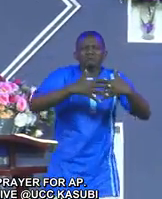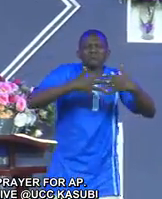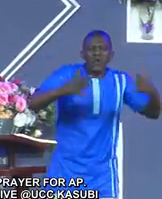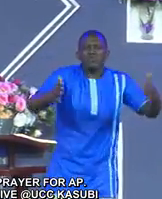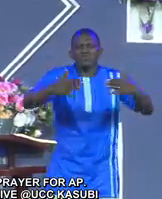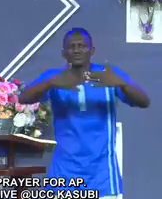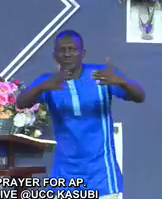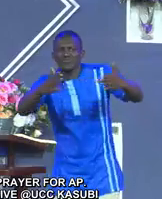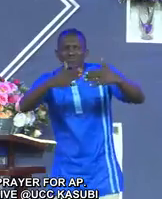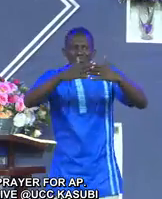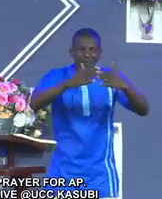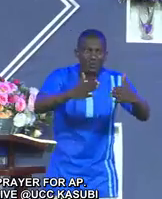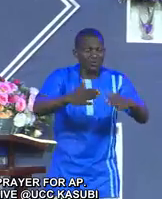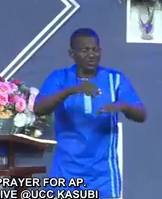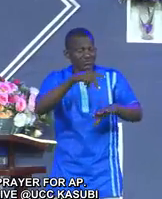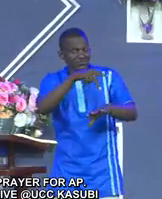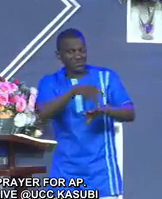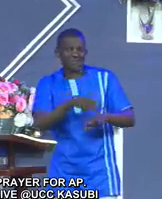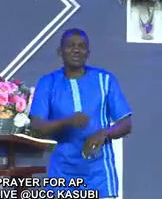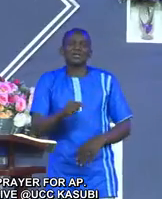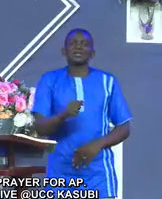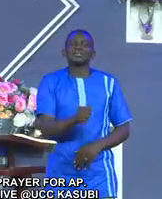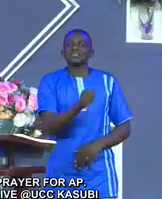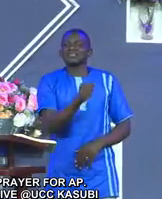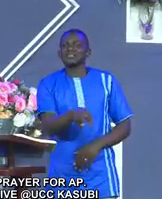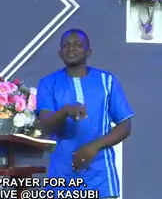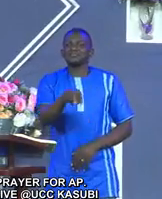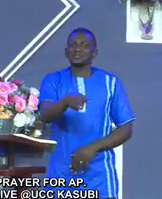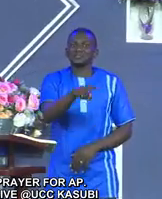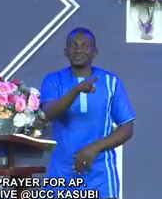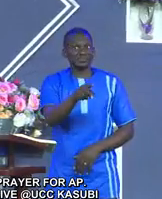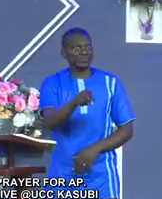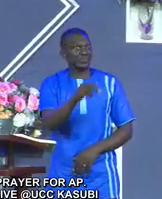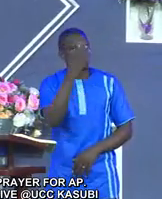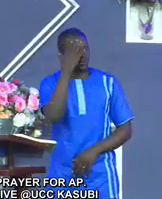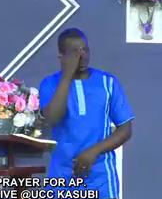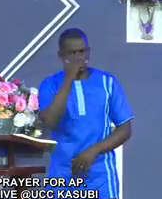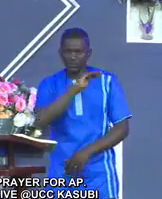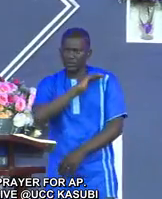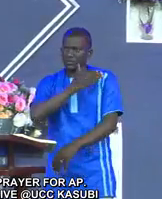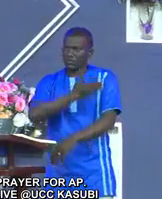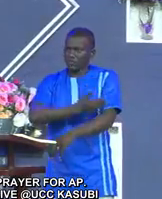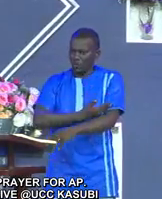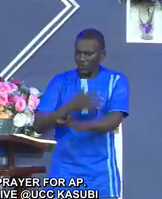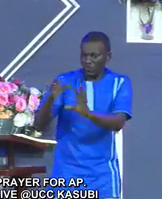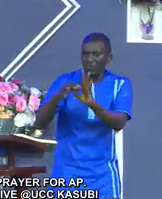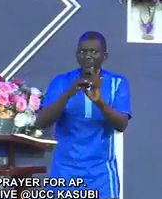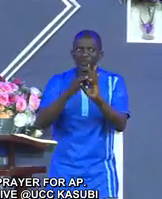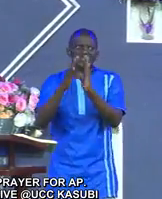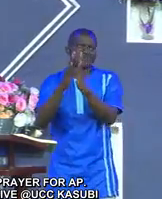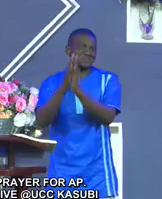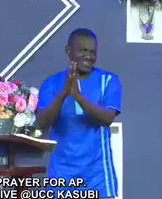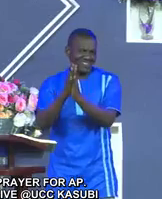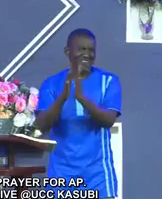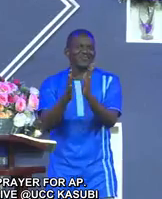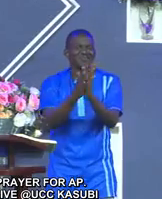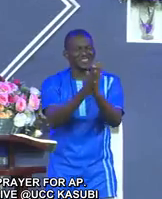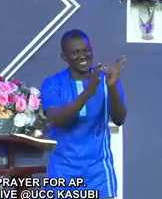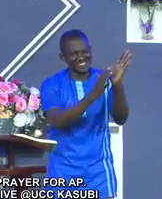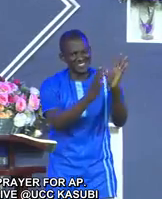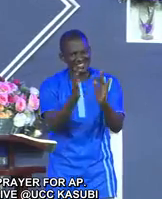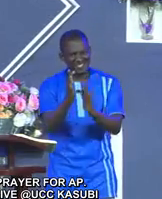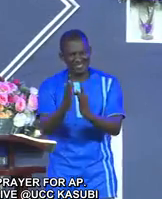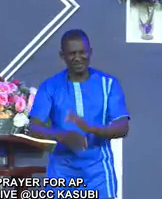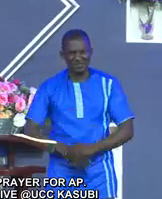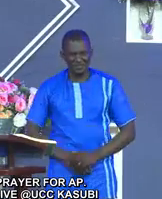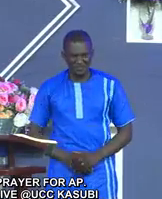the gates that just opened by themselves. Amaanyi ga corporate prayer. The power of corporate prayer. Yes, yebazibwe. Praise